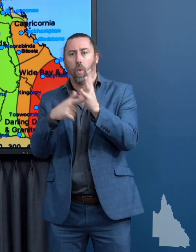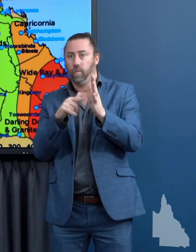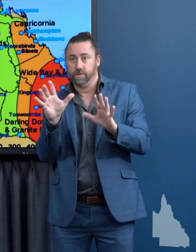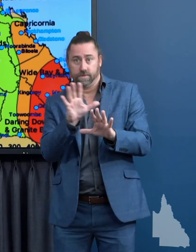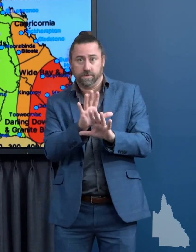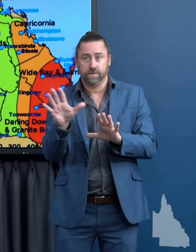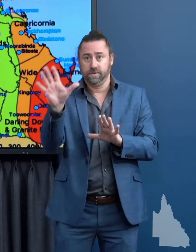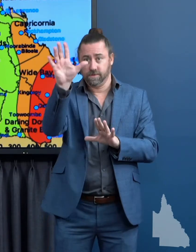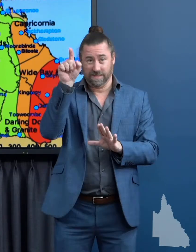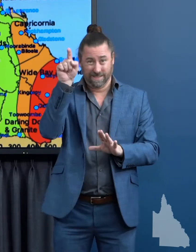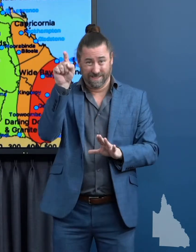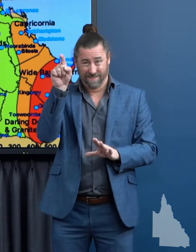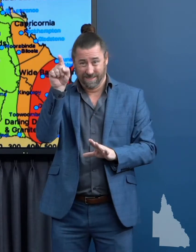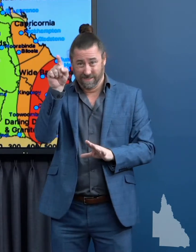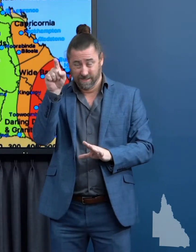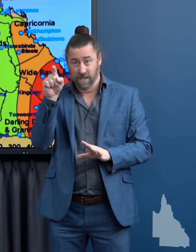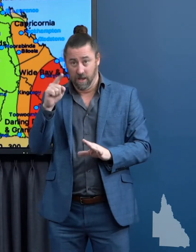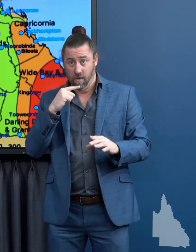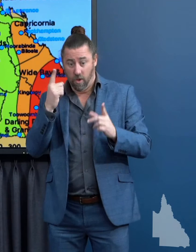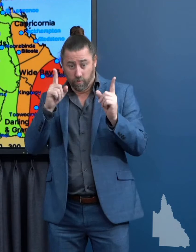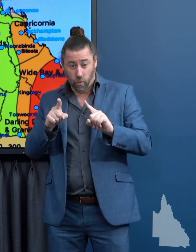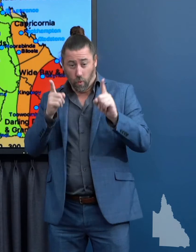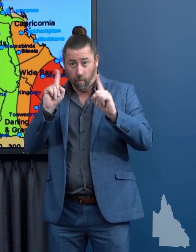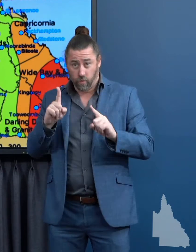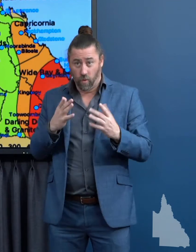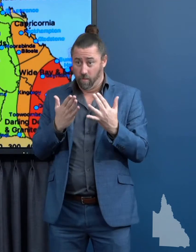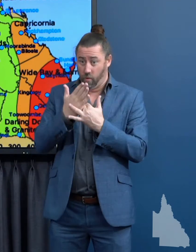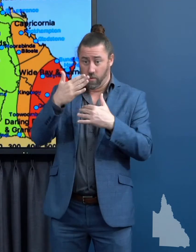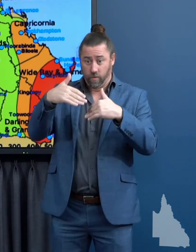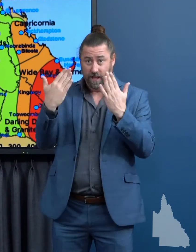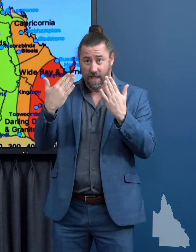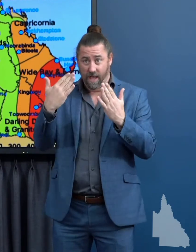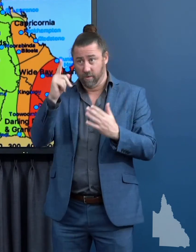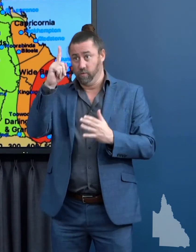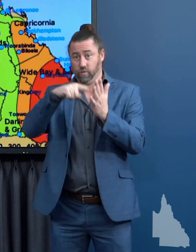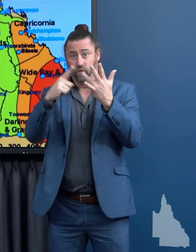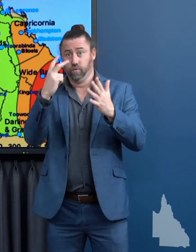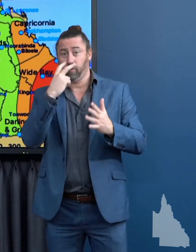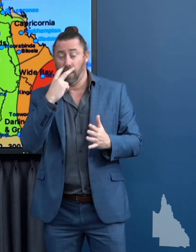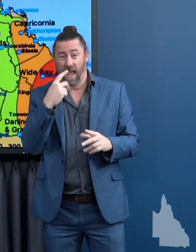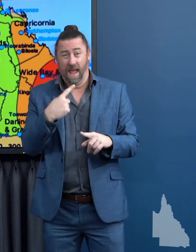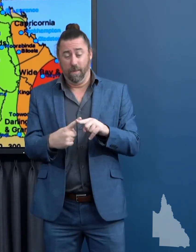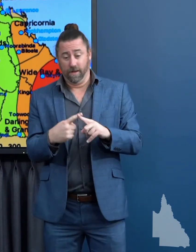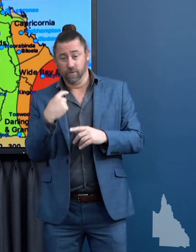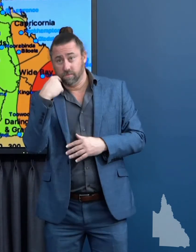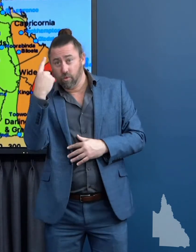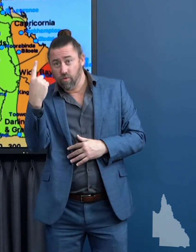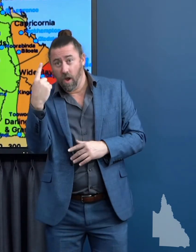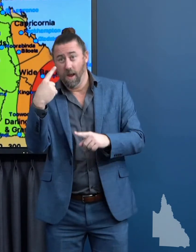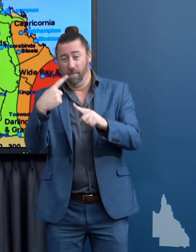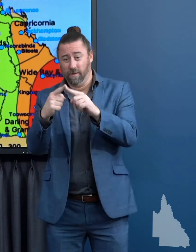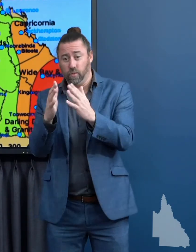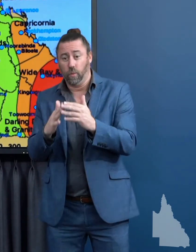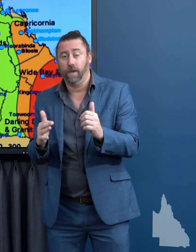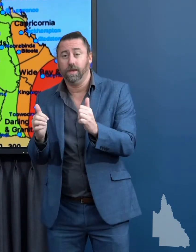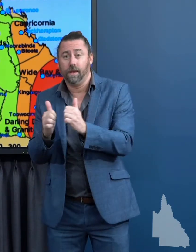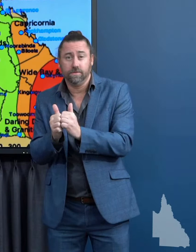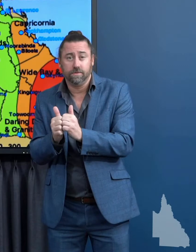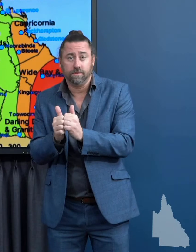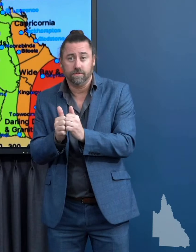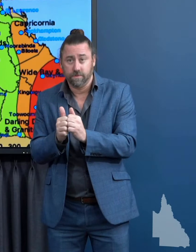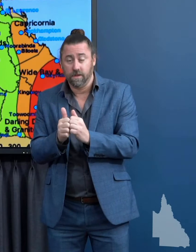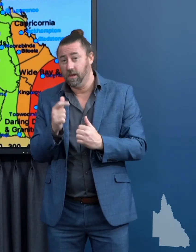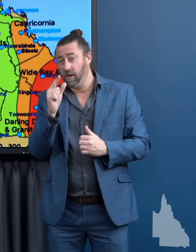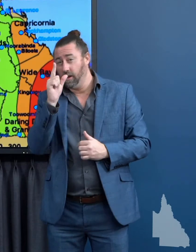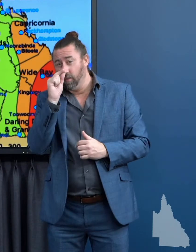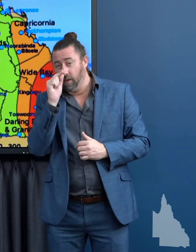storms are expected to continue into this evening, and we're still expecting storm activity tomorrow and into the weekend. There's the potential for it